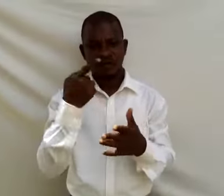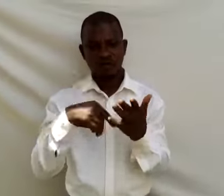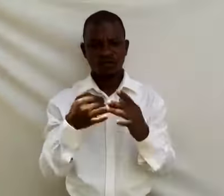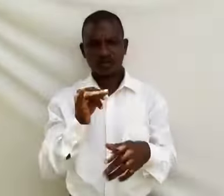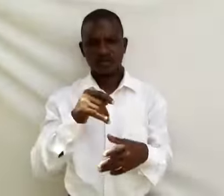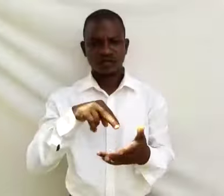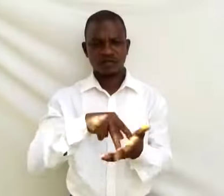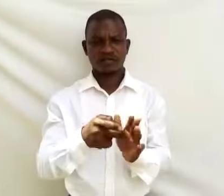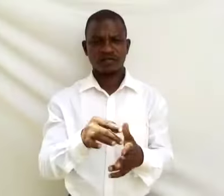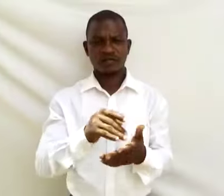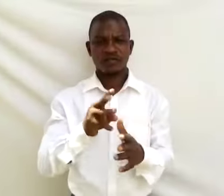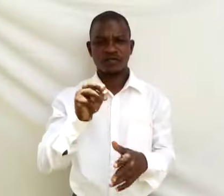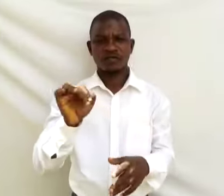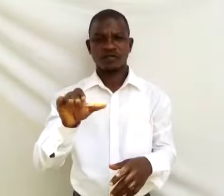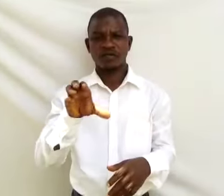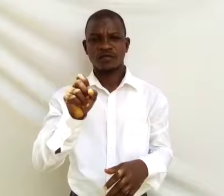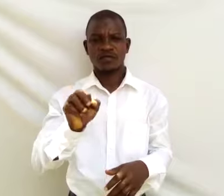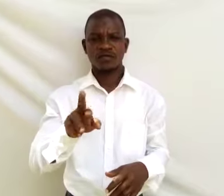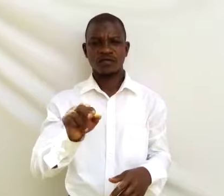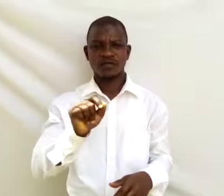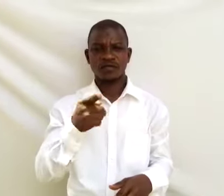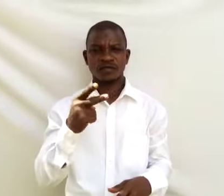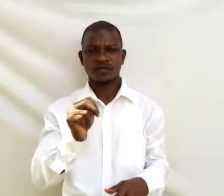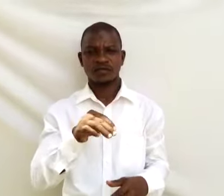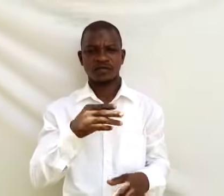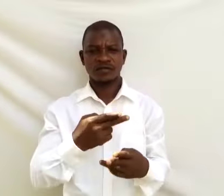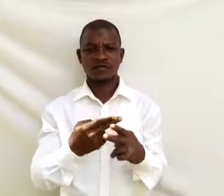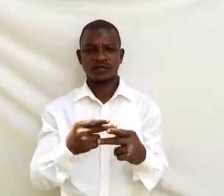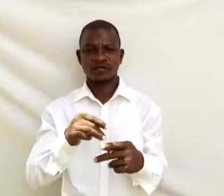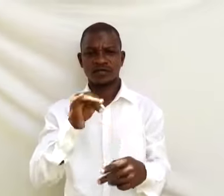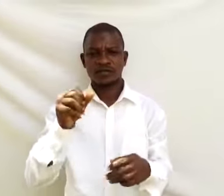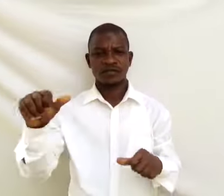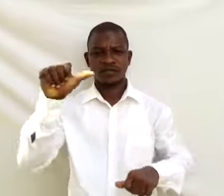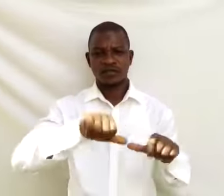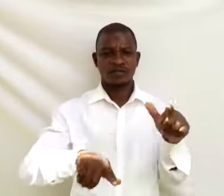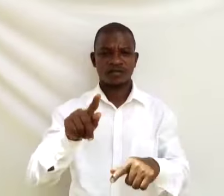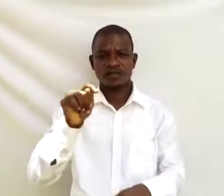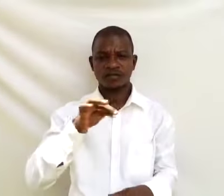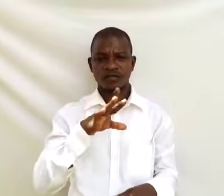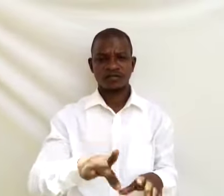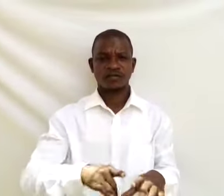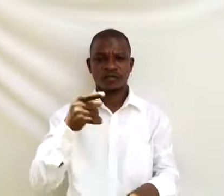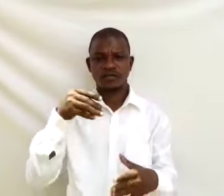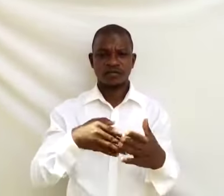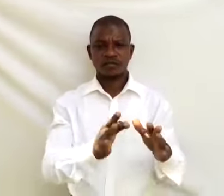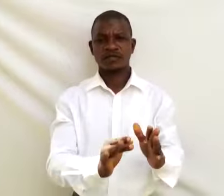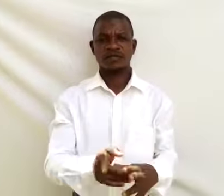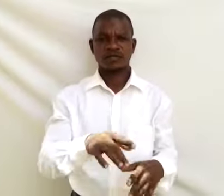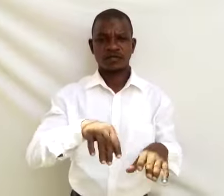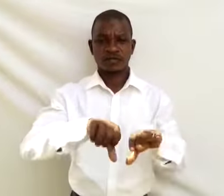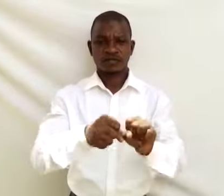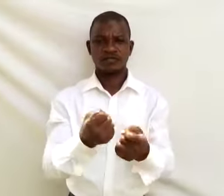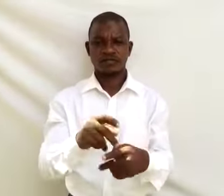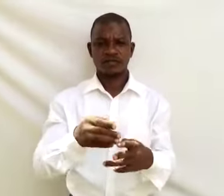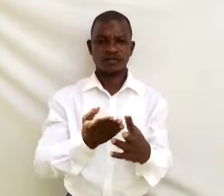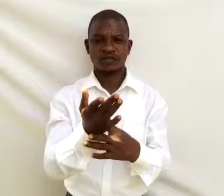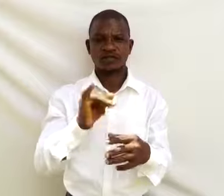culture microorganisms, name the scientist whose discovery led to a breakthrough in medical science and what